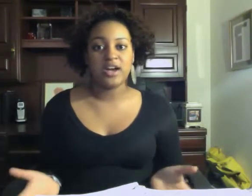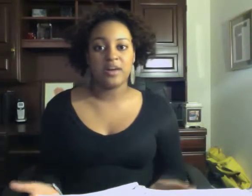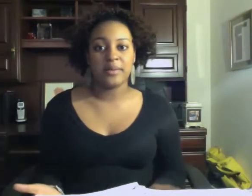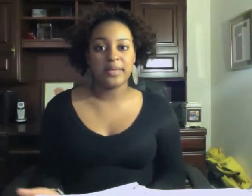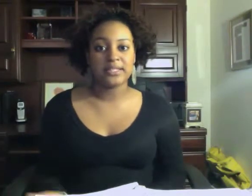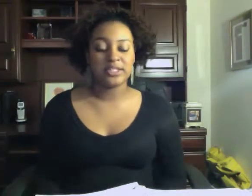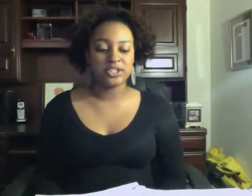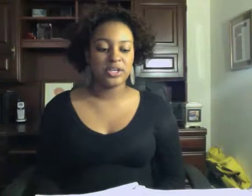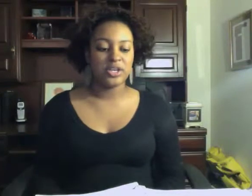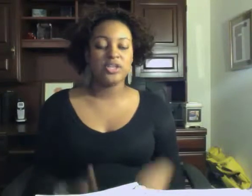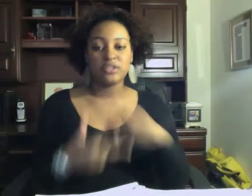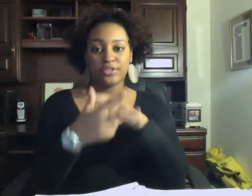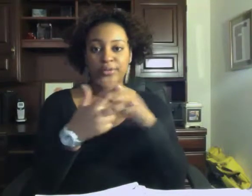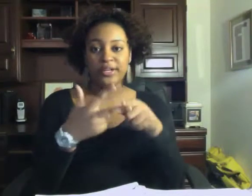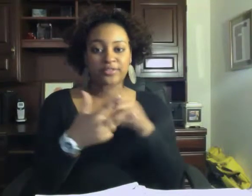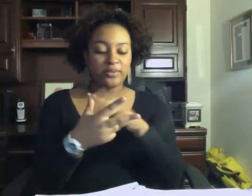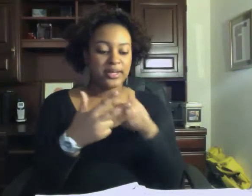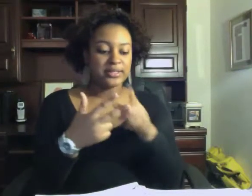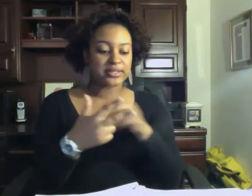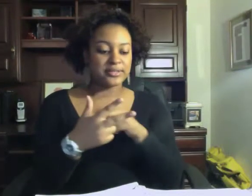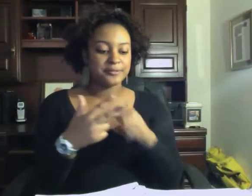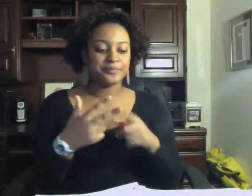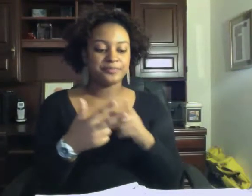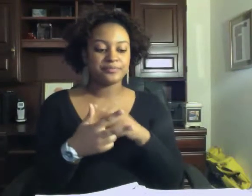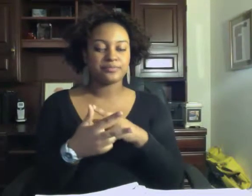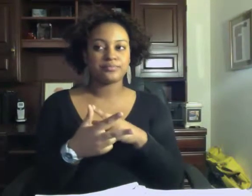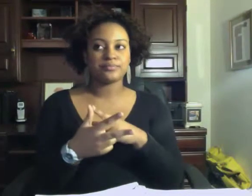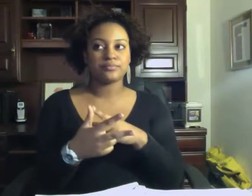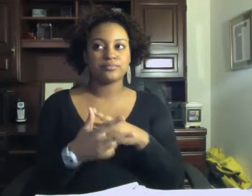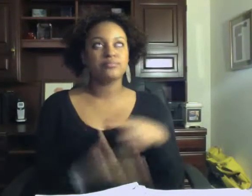my message. So 3 different ways.